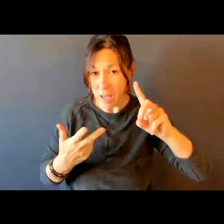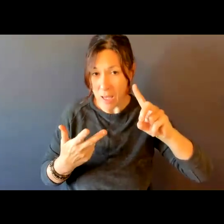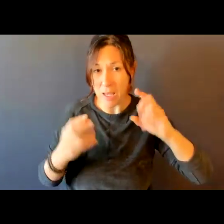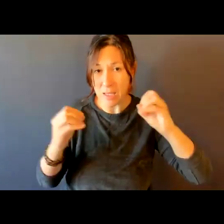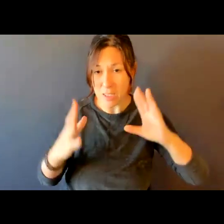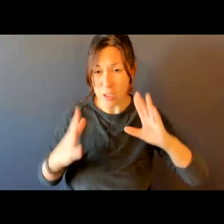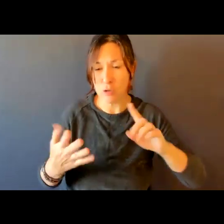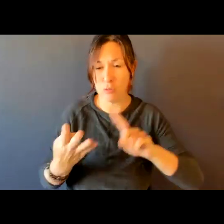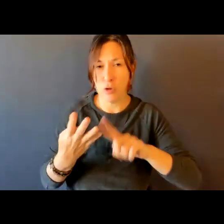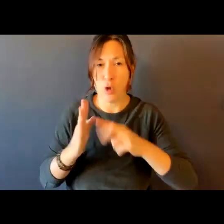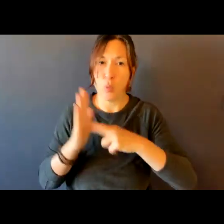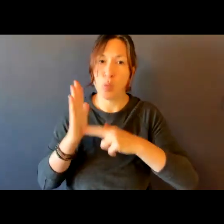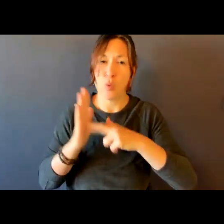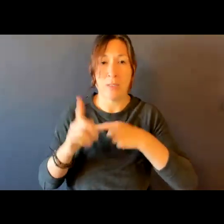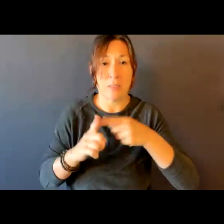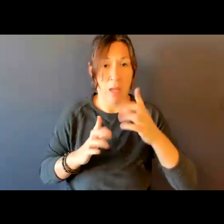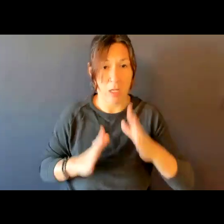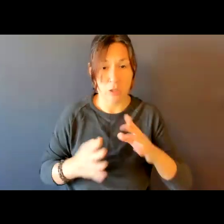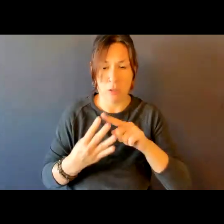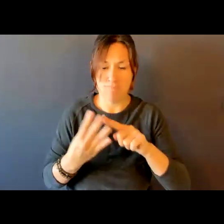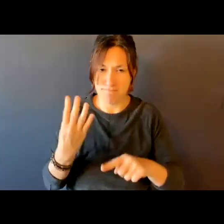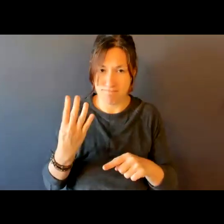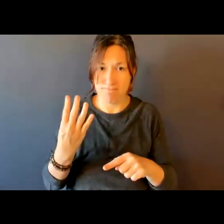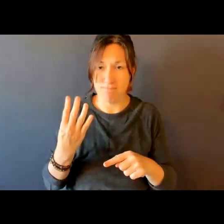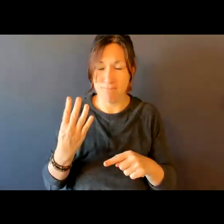reading specialist. This year, she